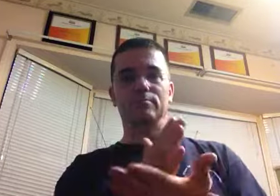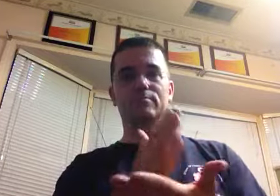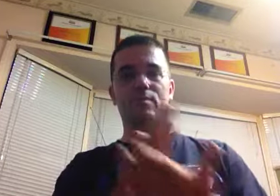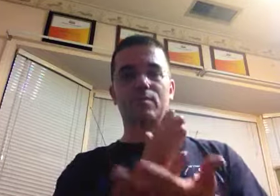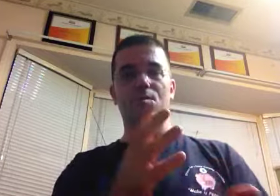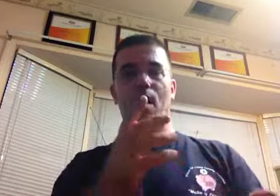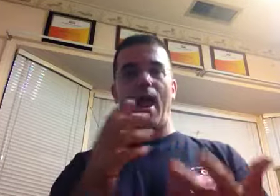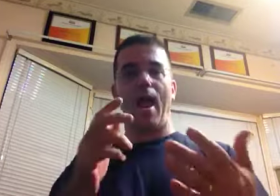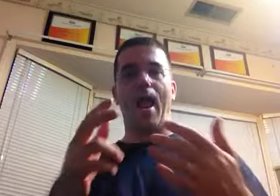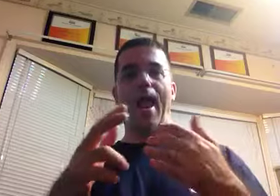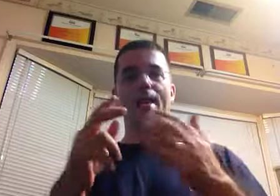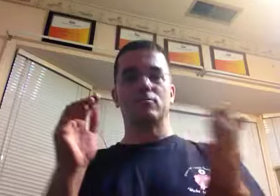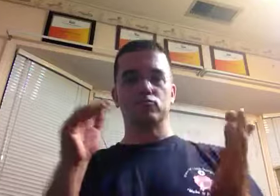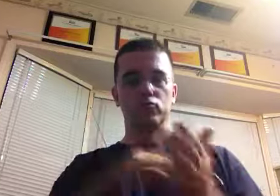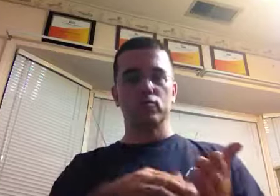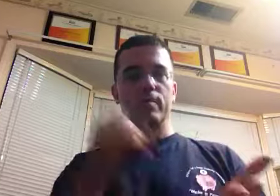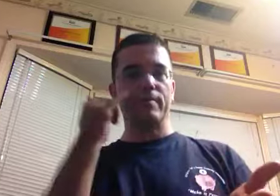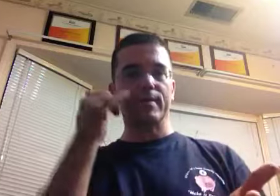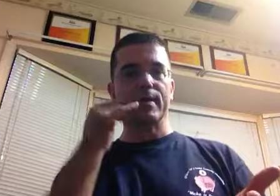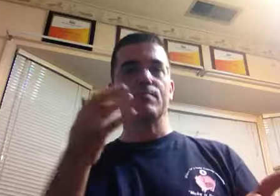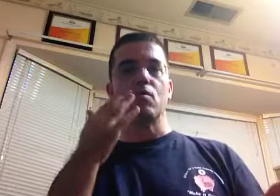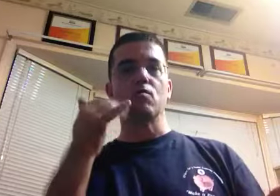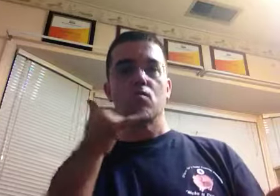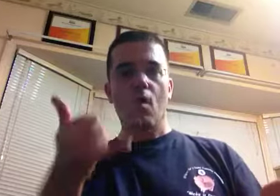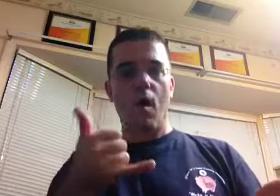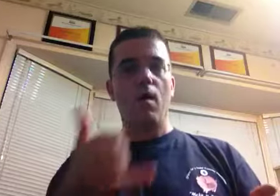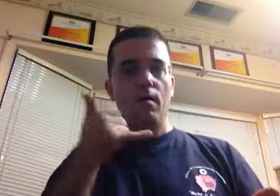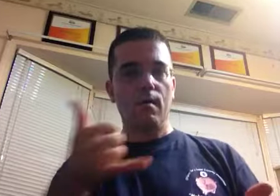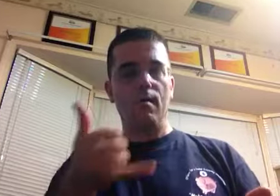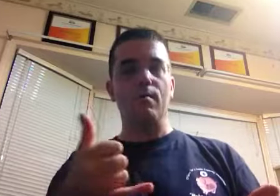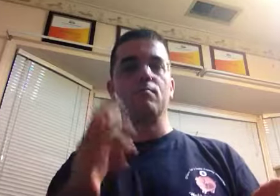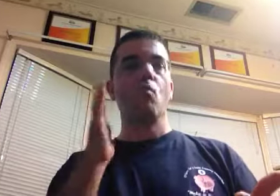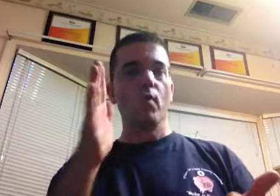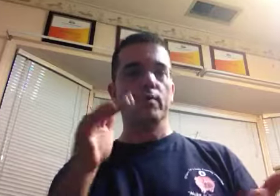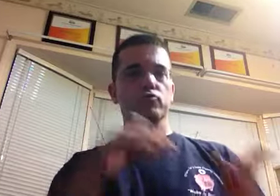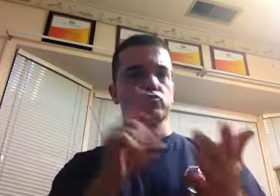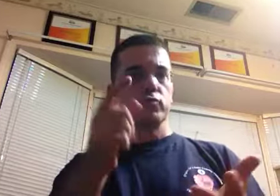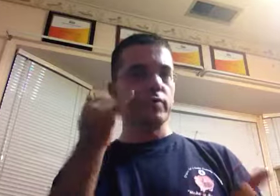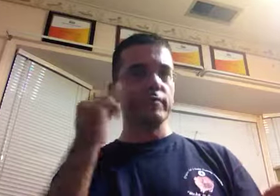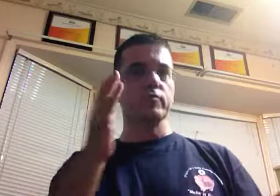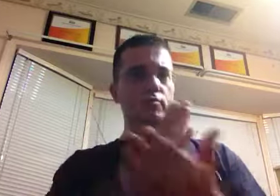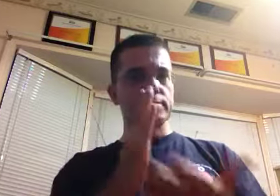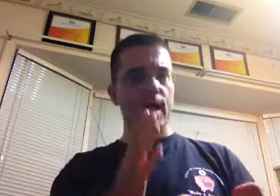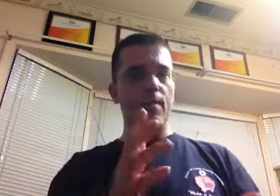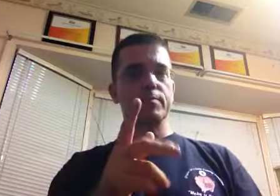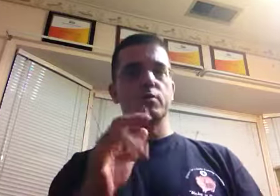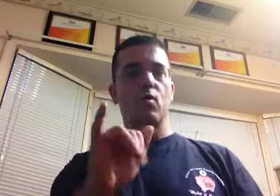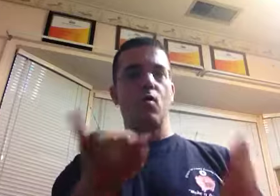to sue a few of them if they kept calling. Yeah. And you need to put caller ID and call block on